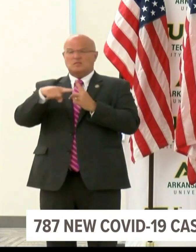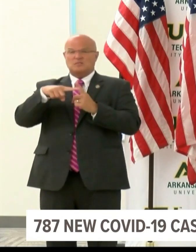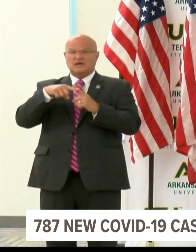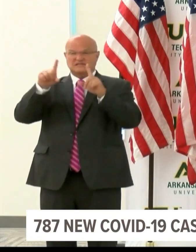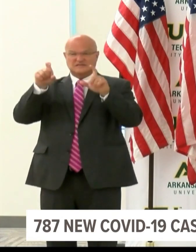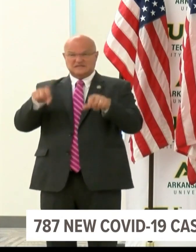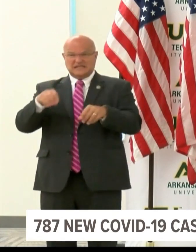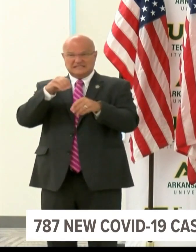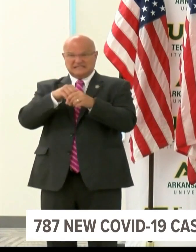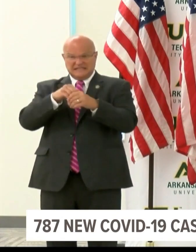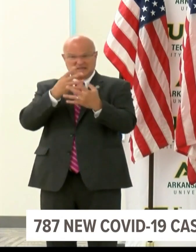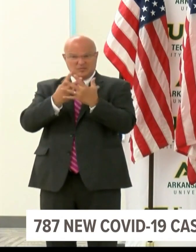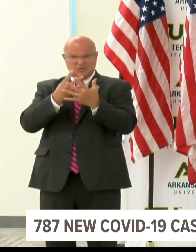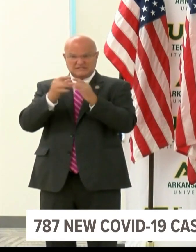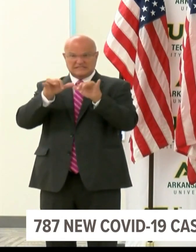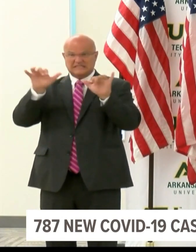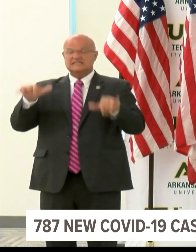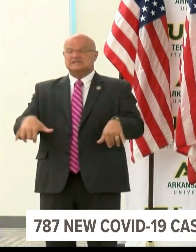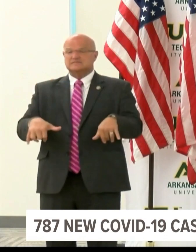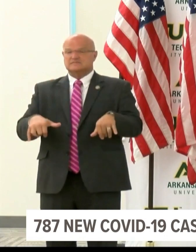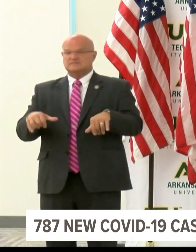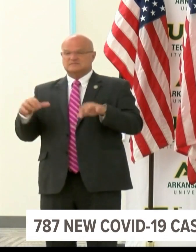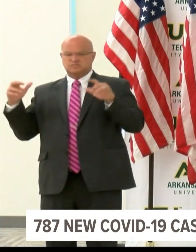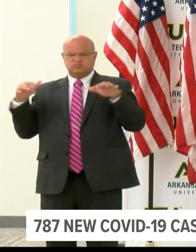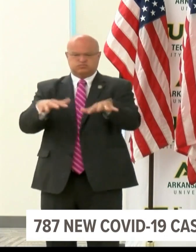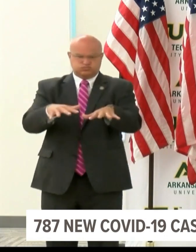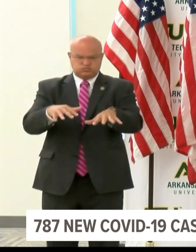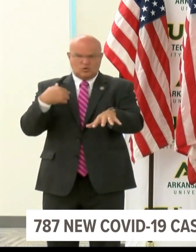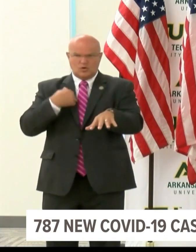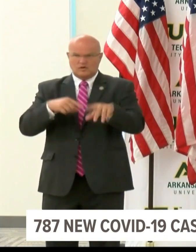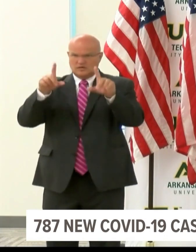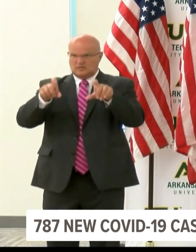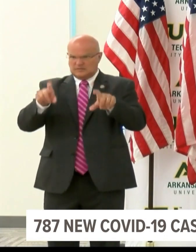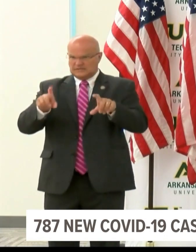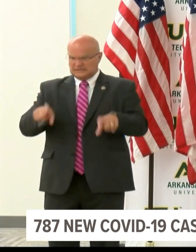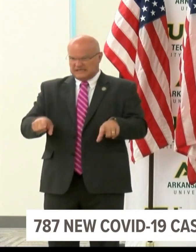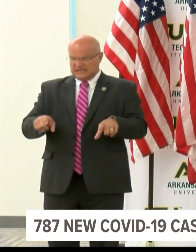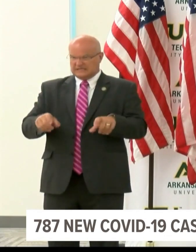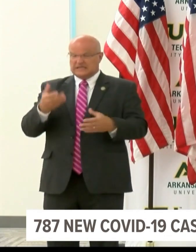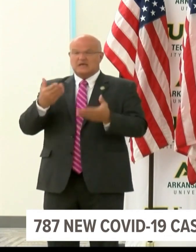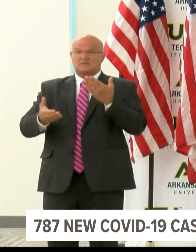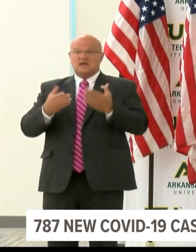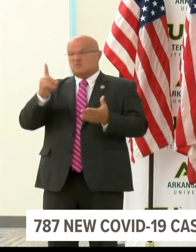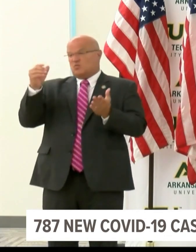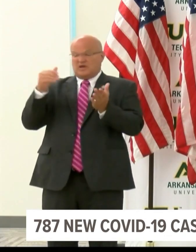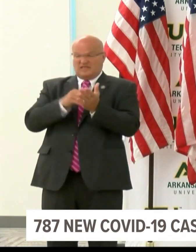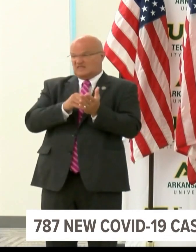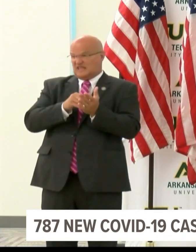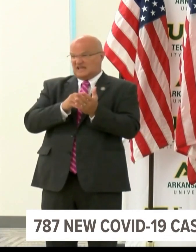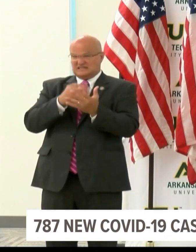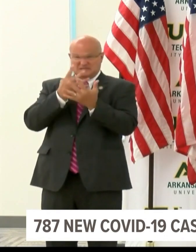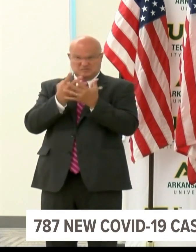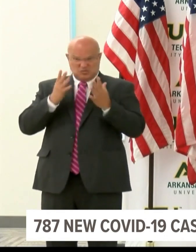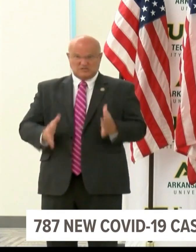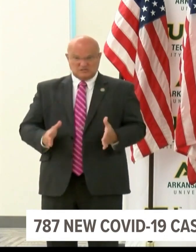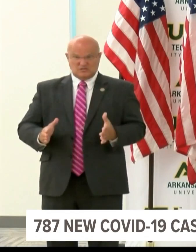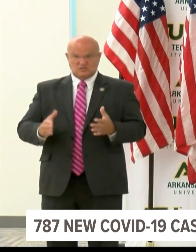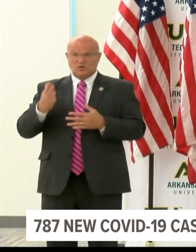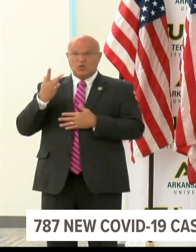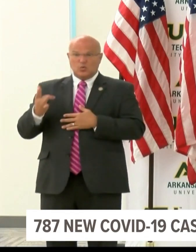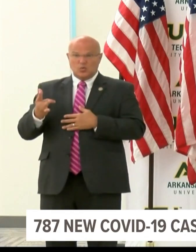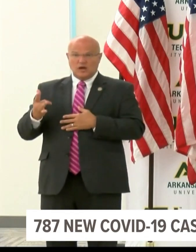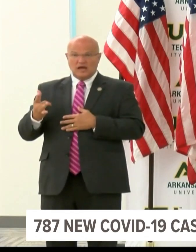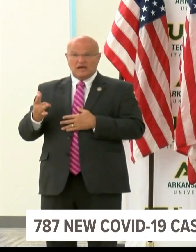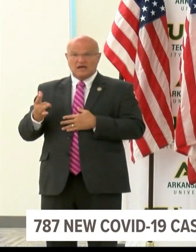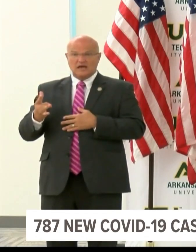positive test in the prison system. And so we will be testing maybe 1,000 inmates because